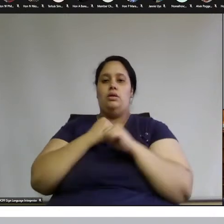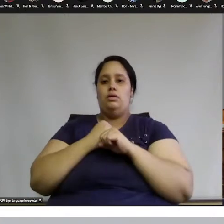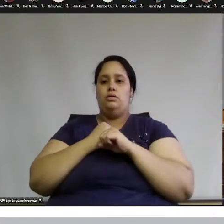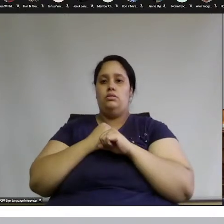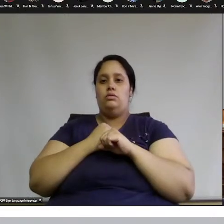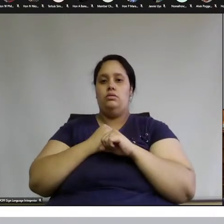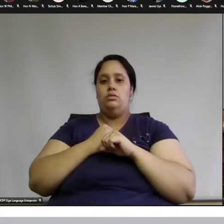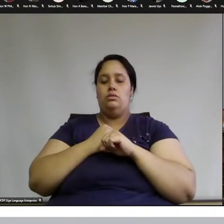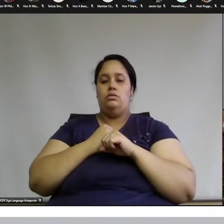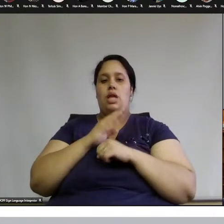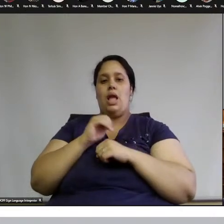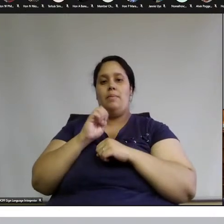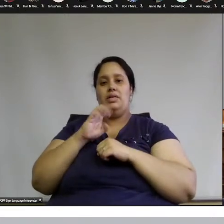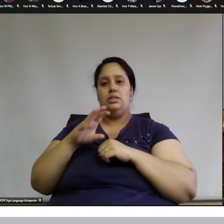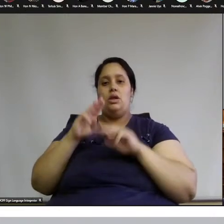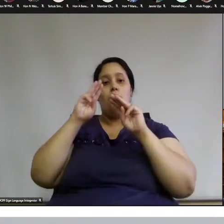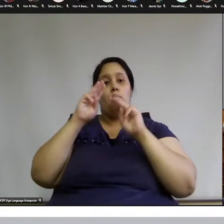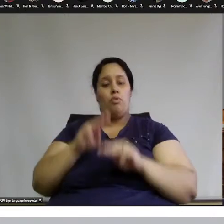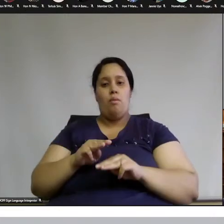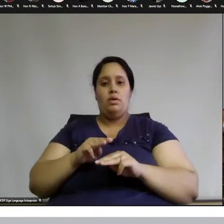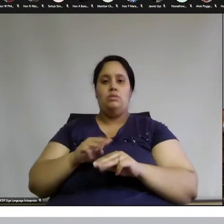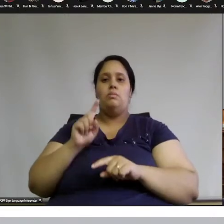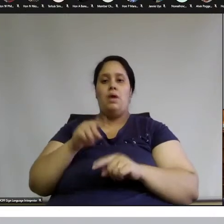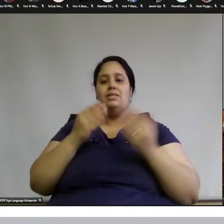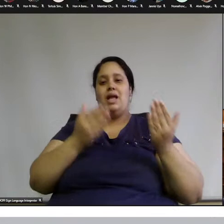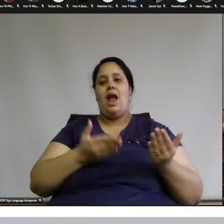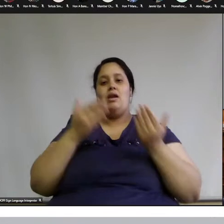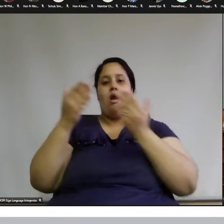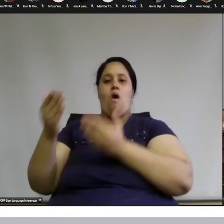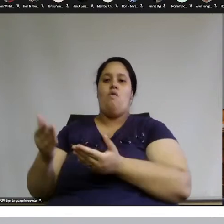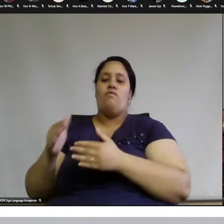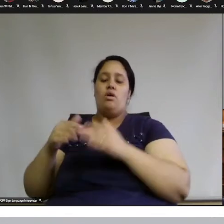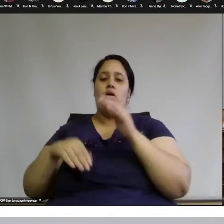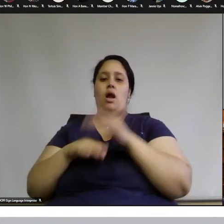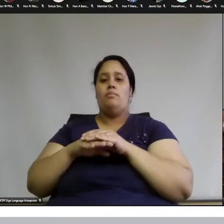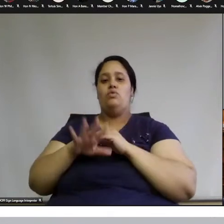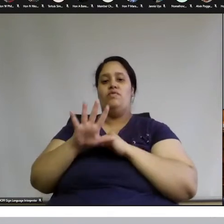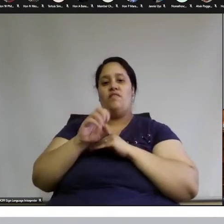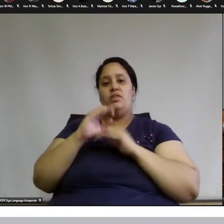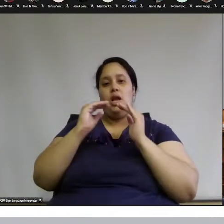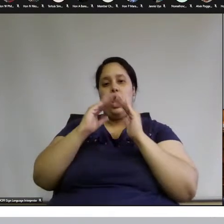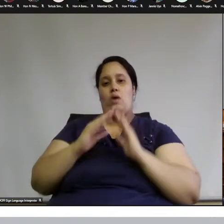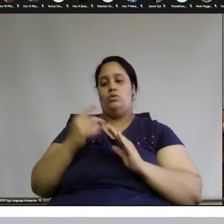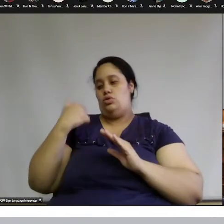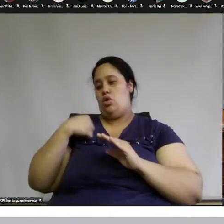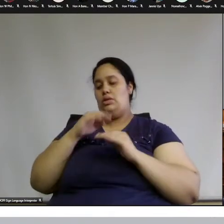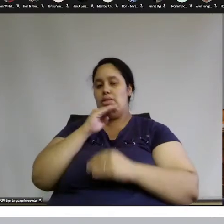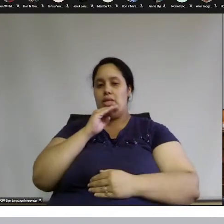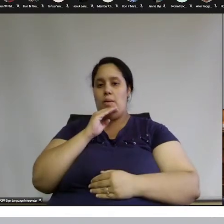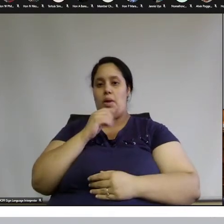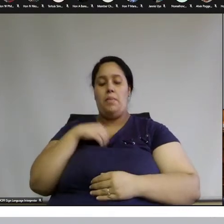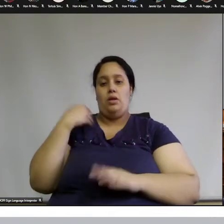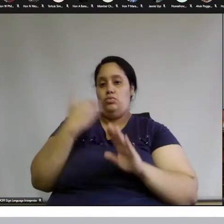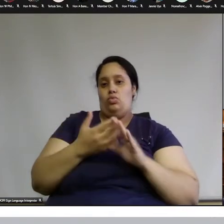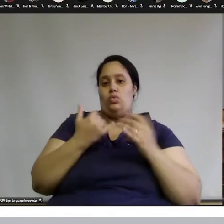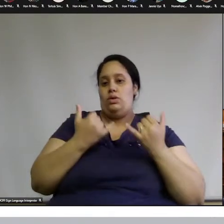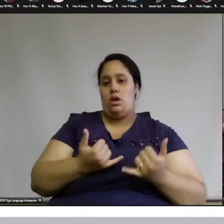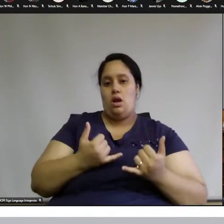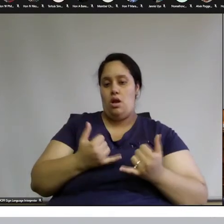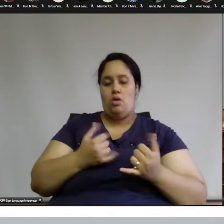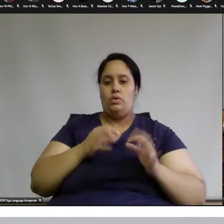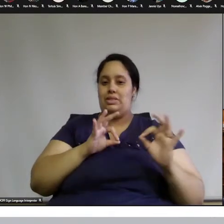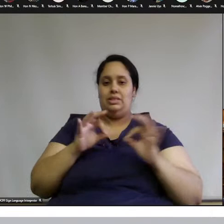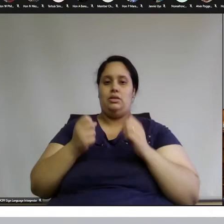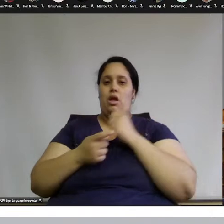The MEC promised to hand over close to 50 houses last December. To this day, this has